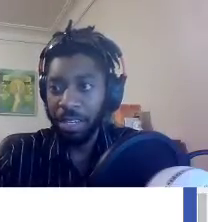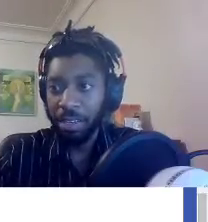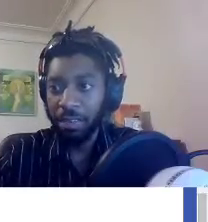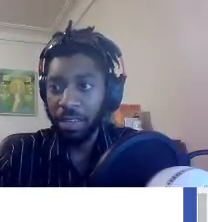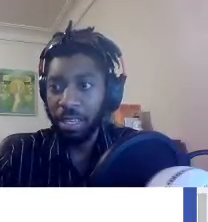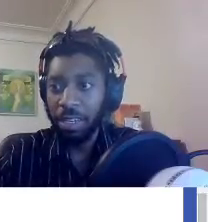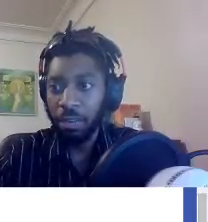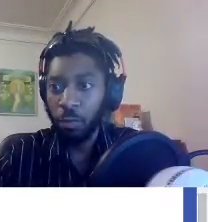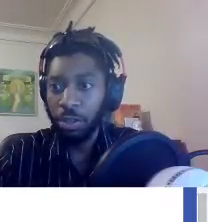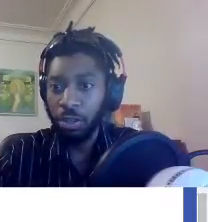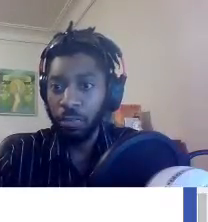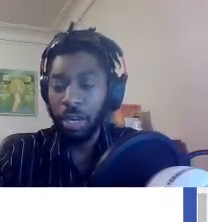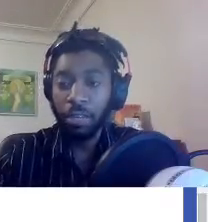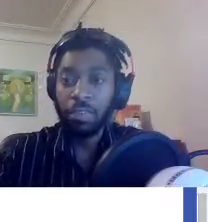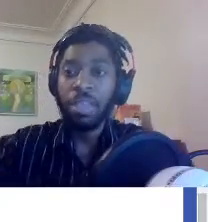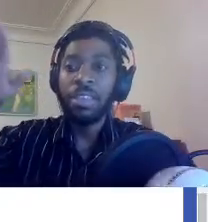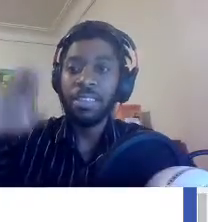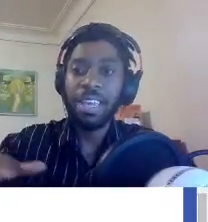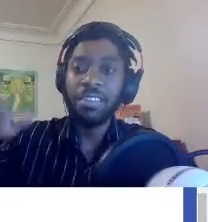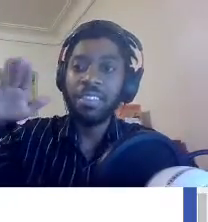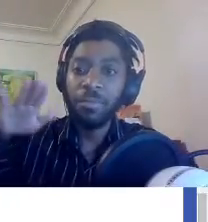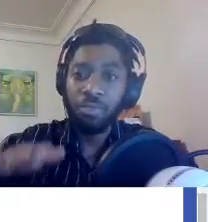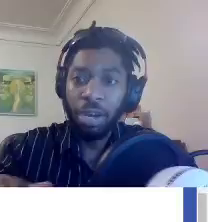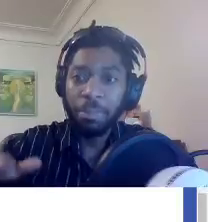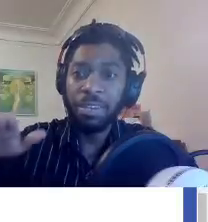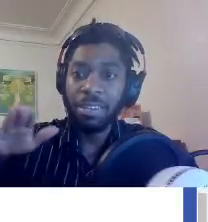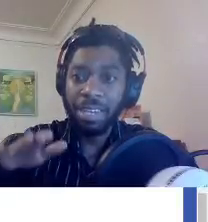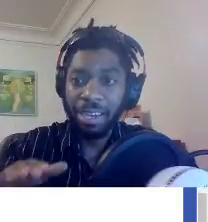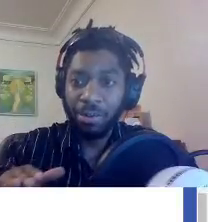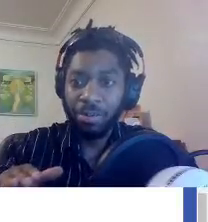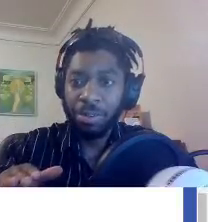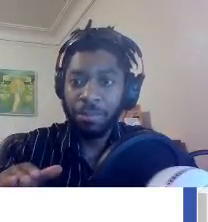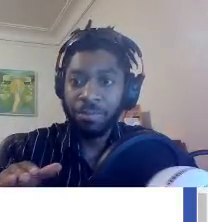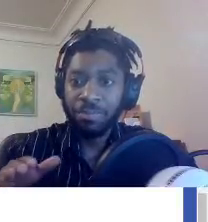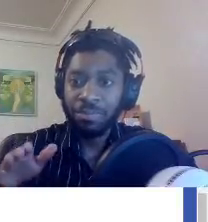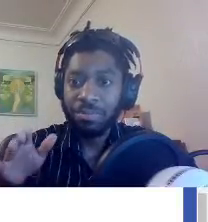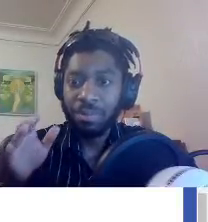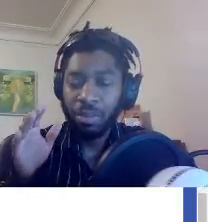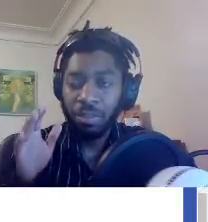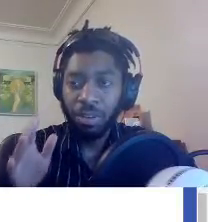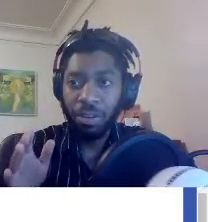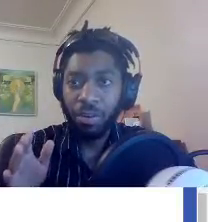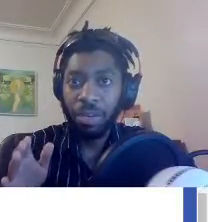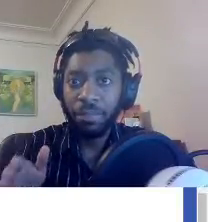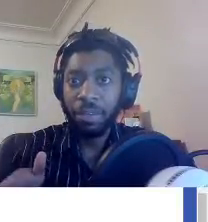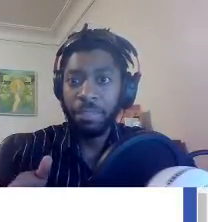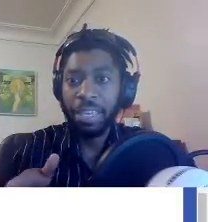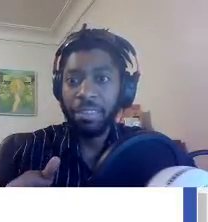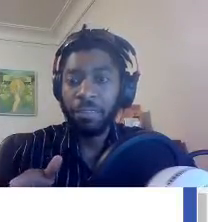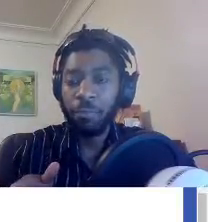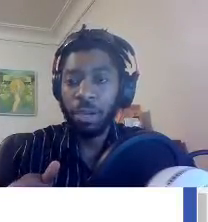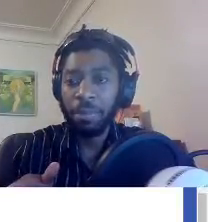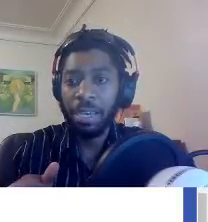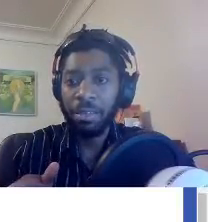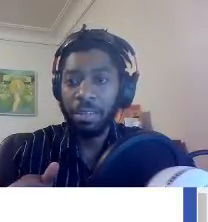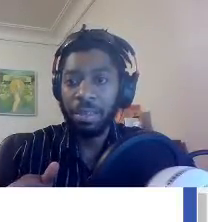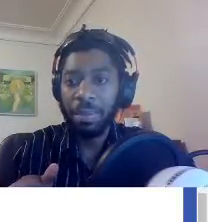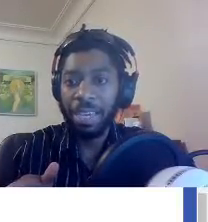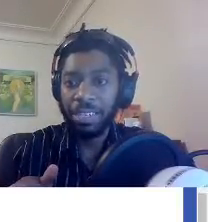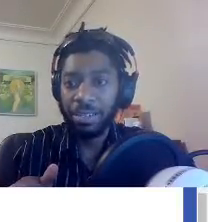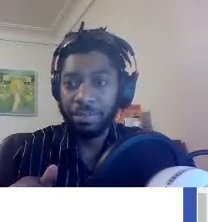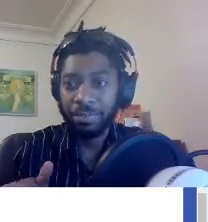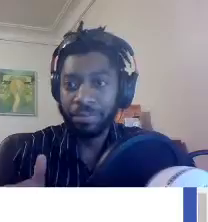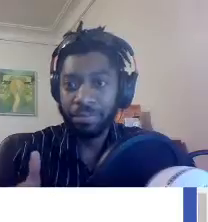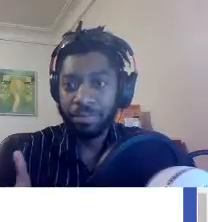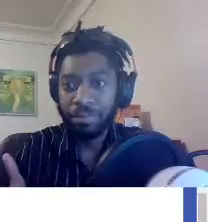by the next in the next week or two of August, these cases have dropped down. So if the cases have dropped down, let's get